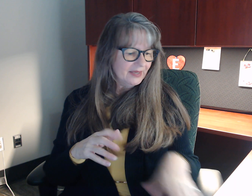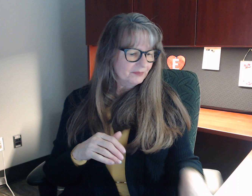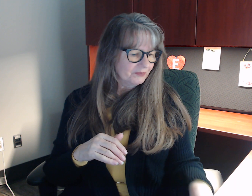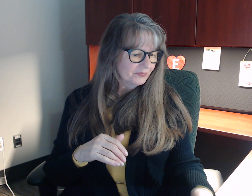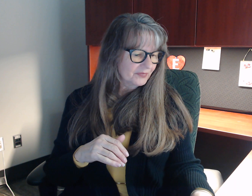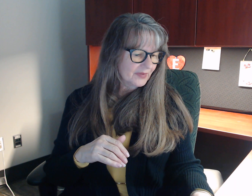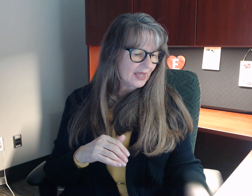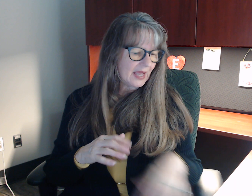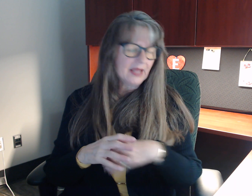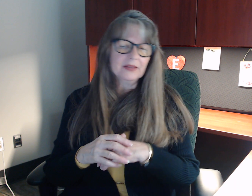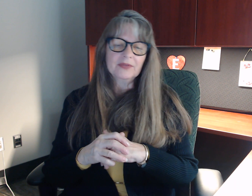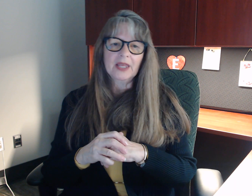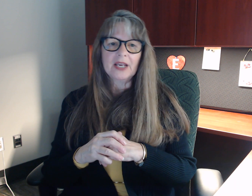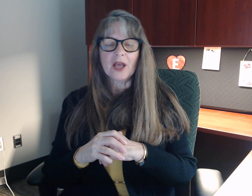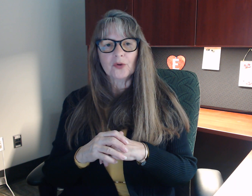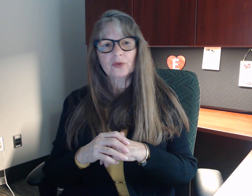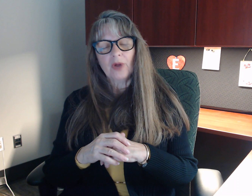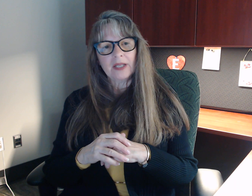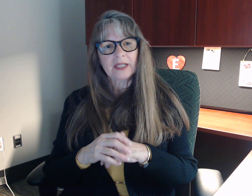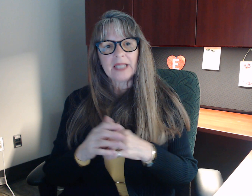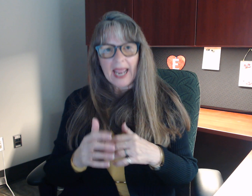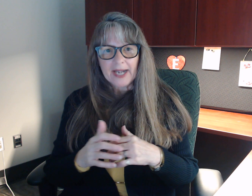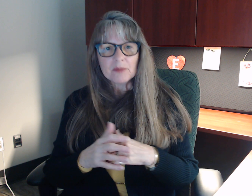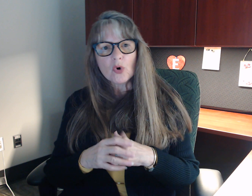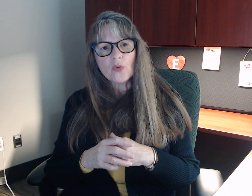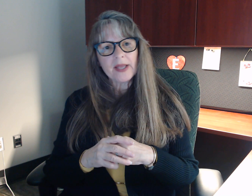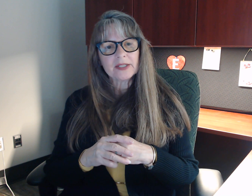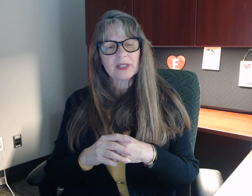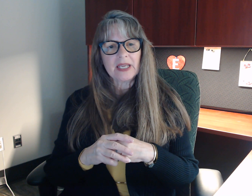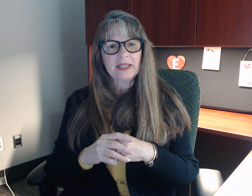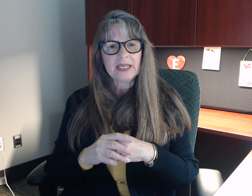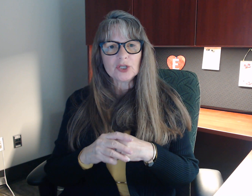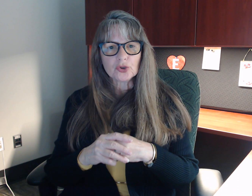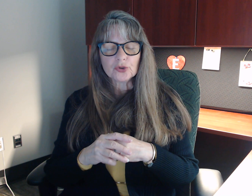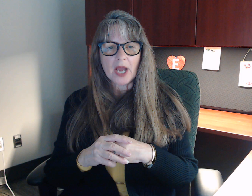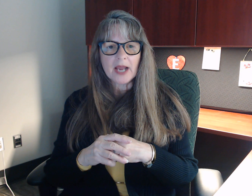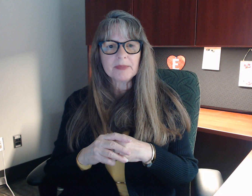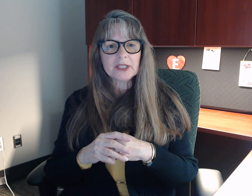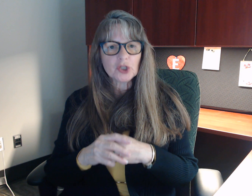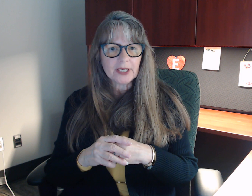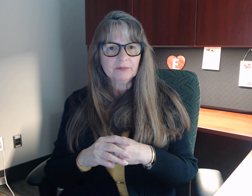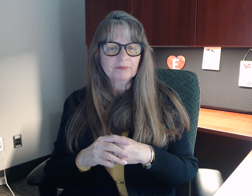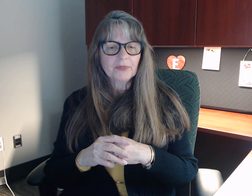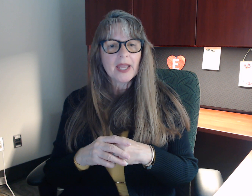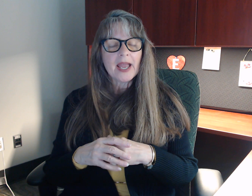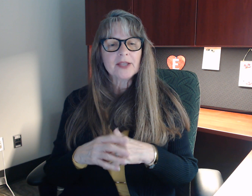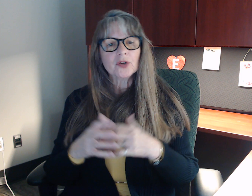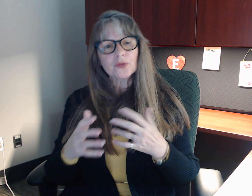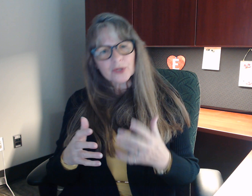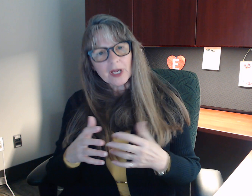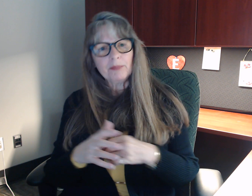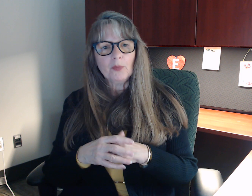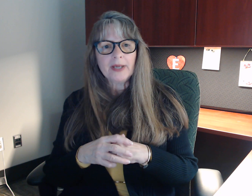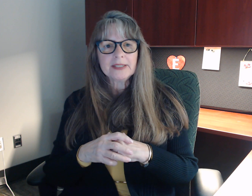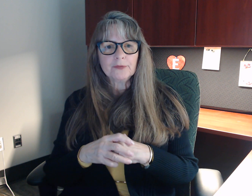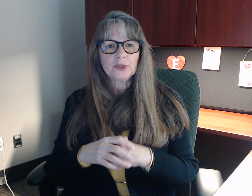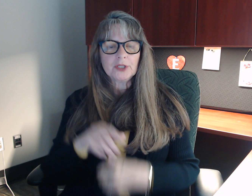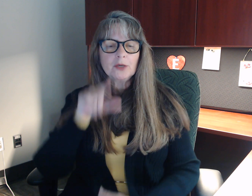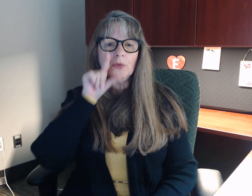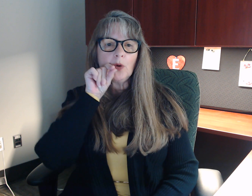and then a little animal that's in the Easter time is a chicken. And so there's a couple ways different chicken. We always